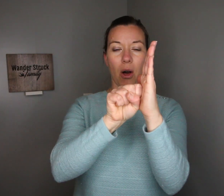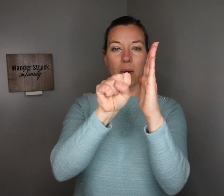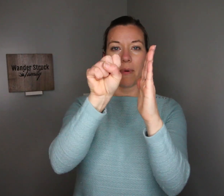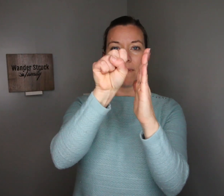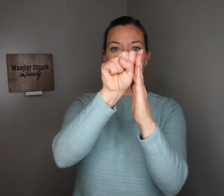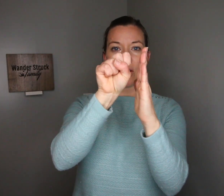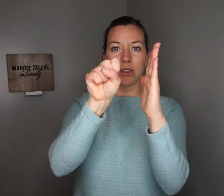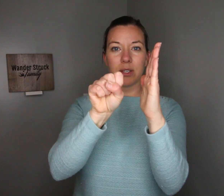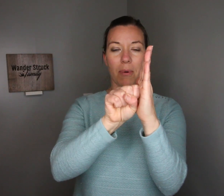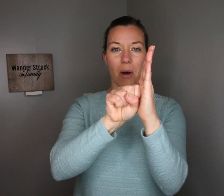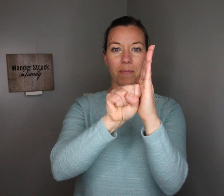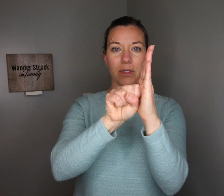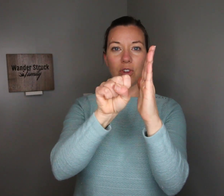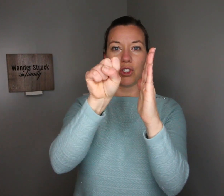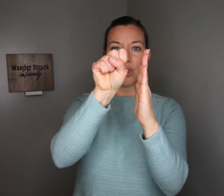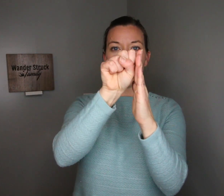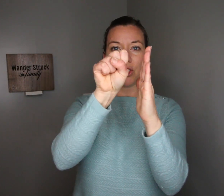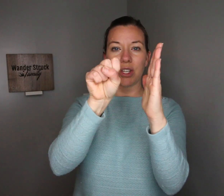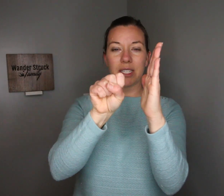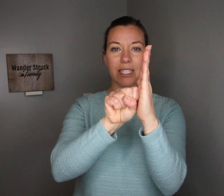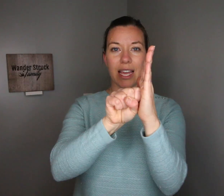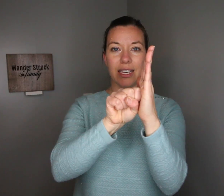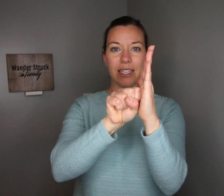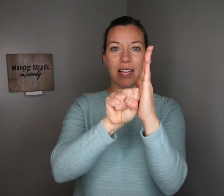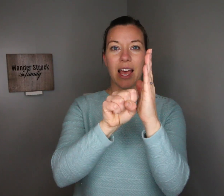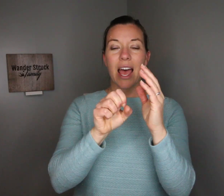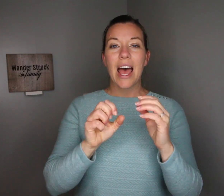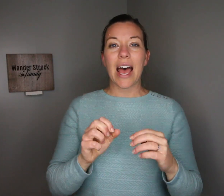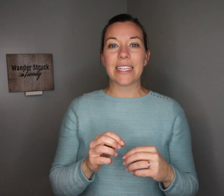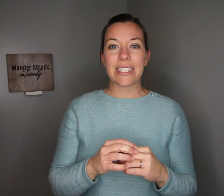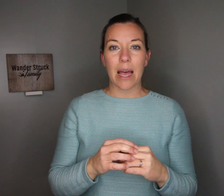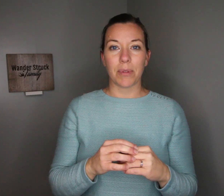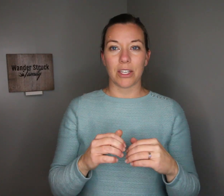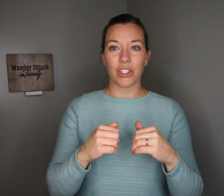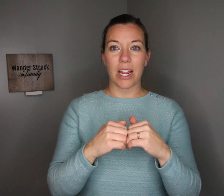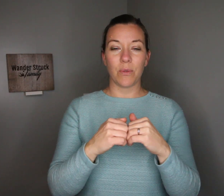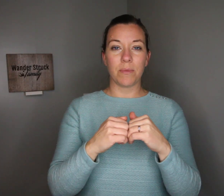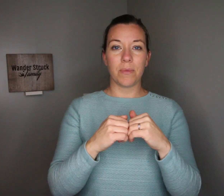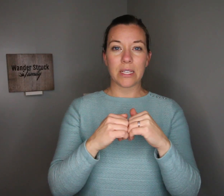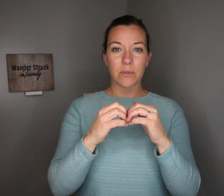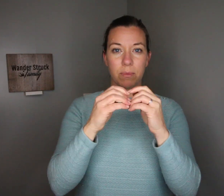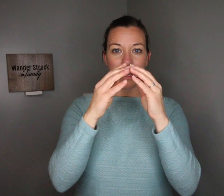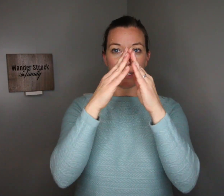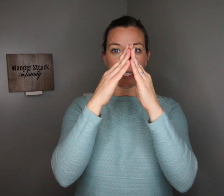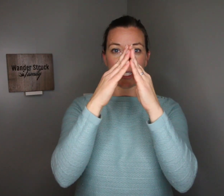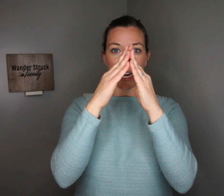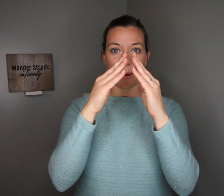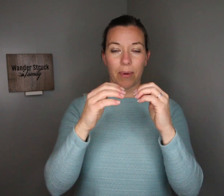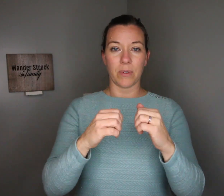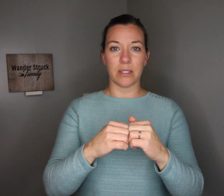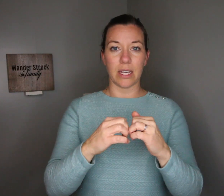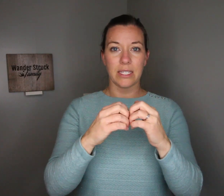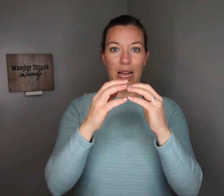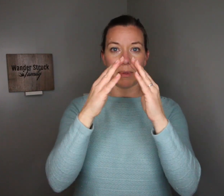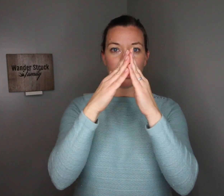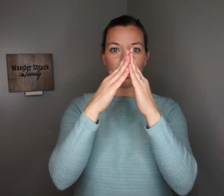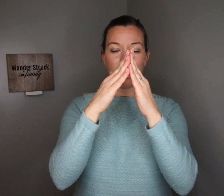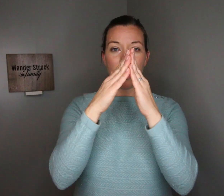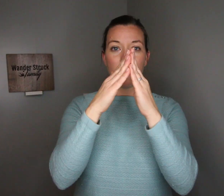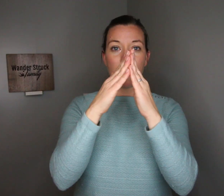palm, fingers to palm. So Jewish state established, and this would be to set up. It was established. But